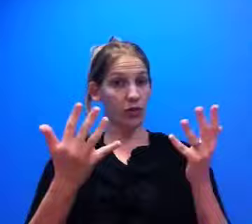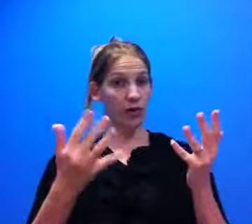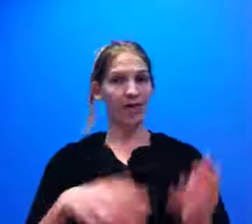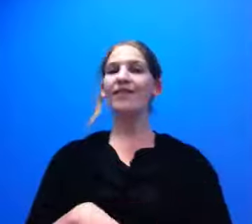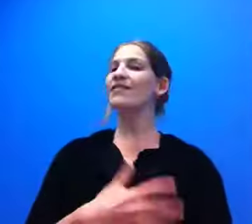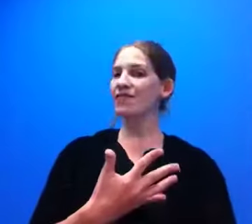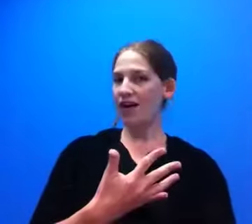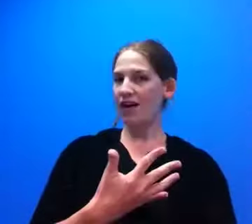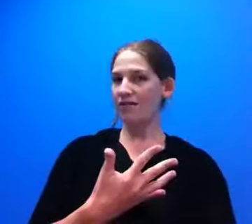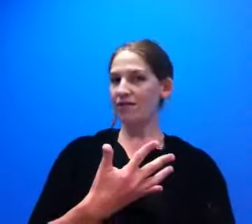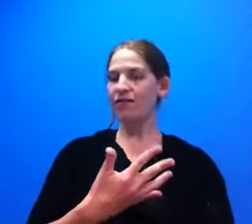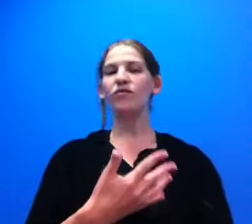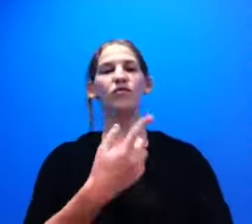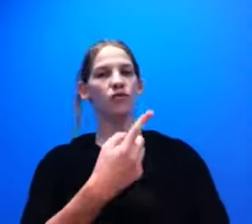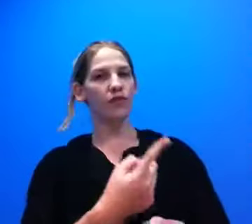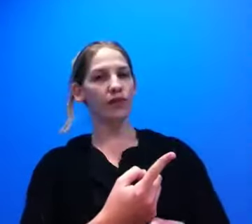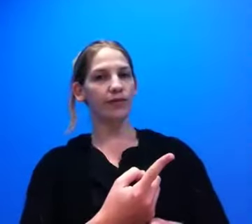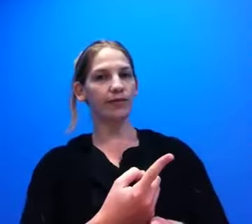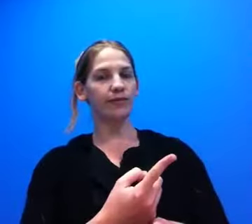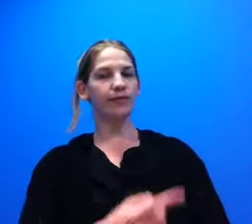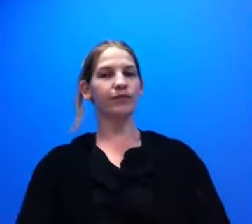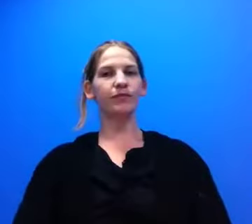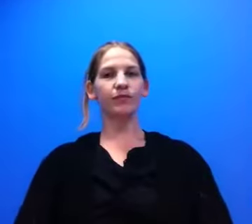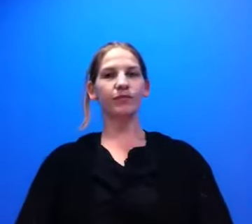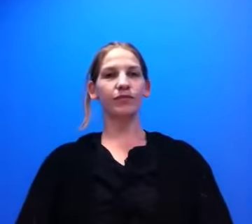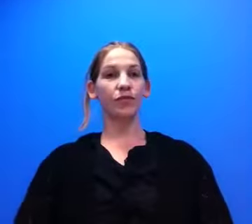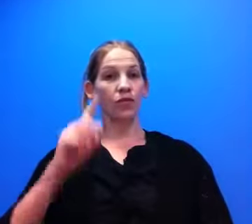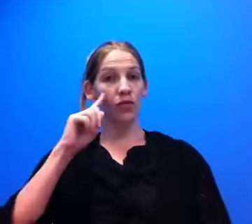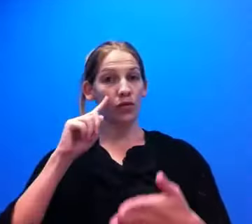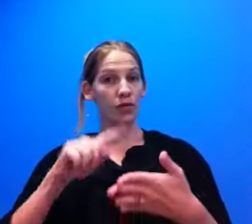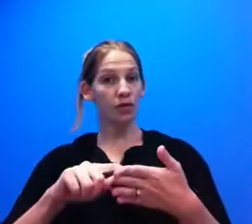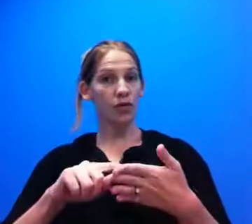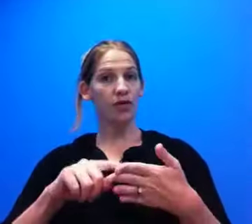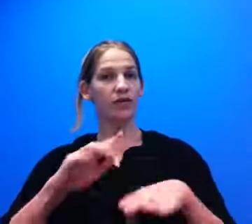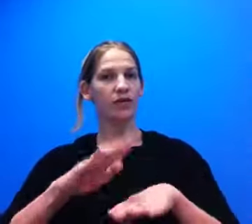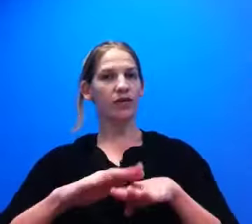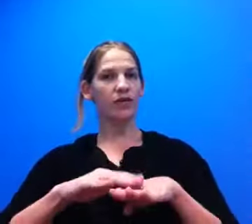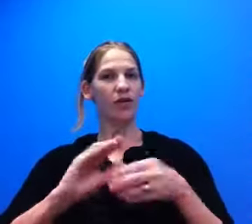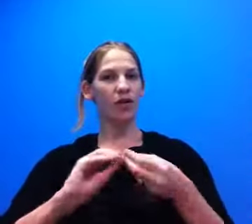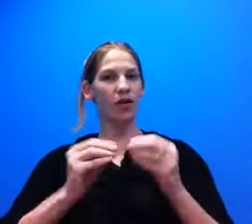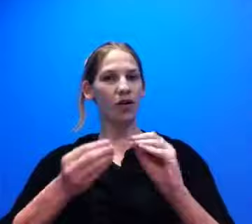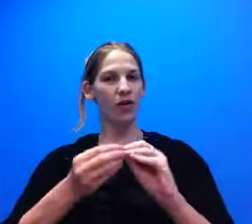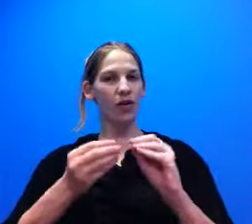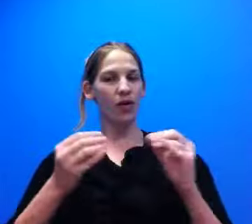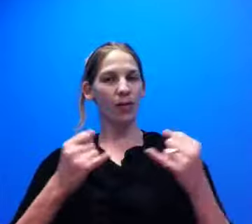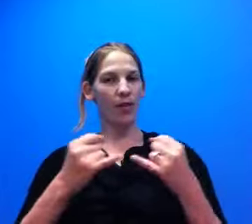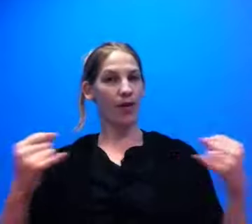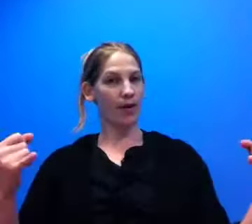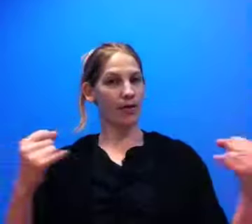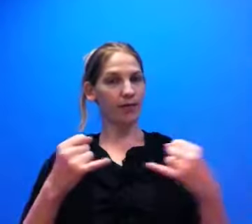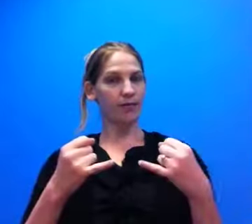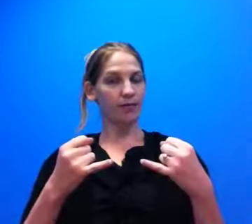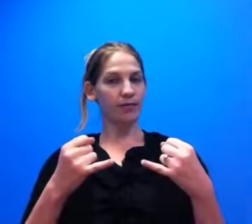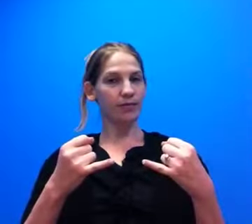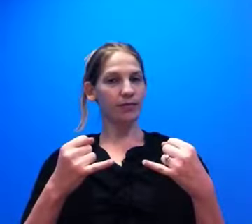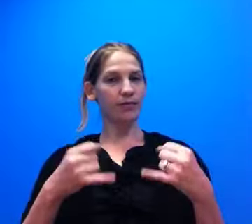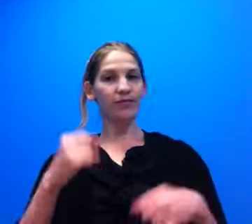Charlie, on the number line there, you notice if we start over at 7, okay, and we